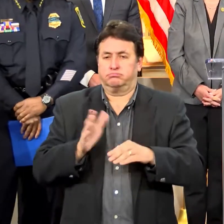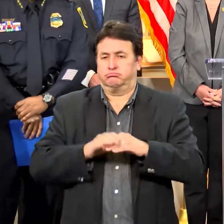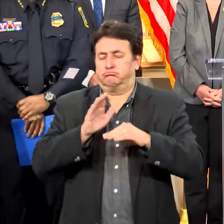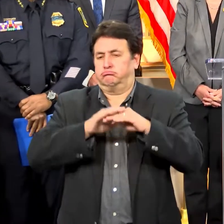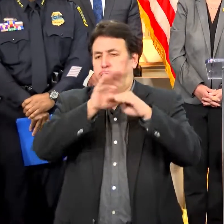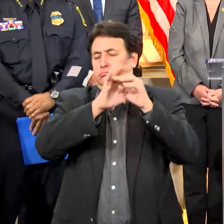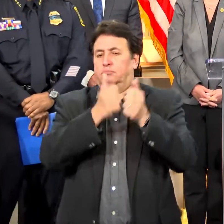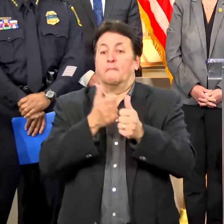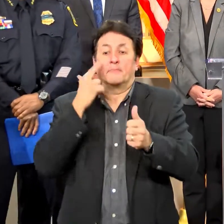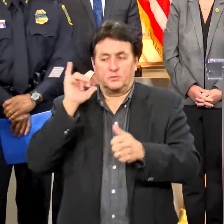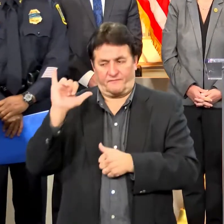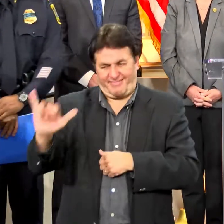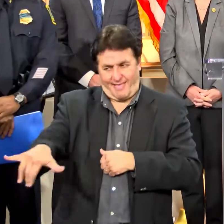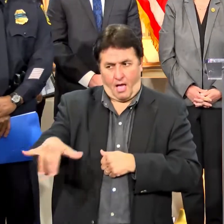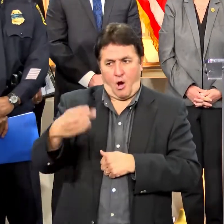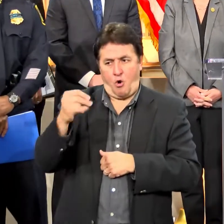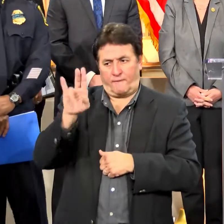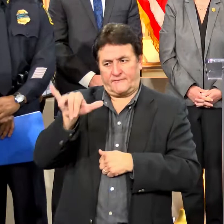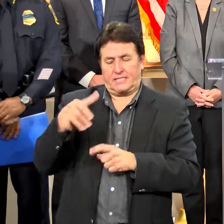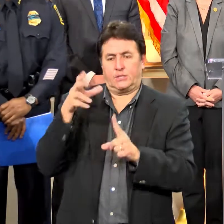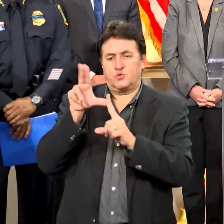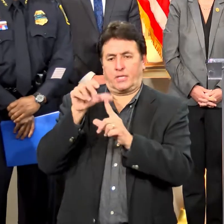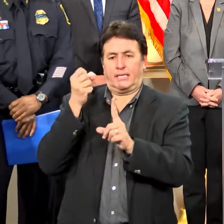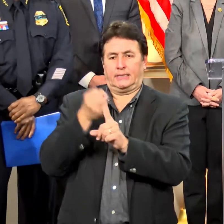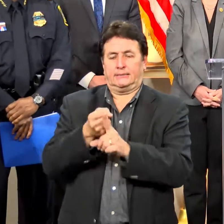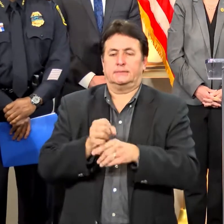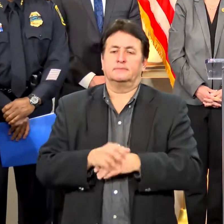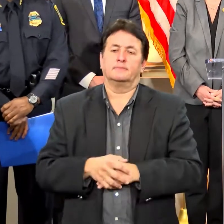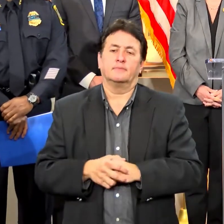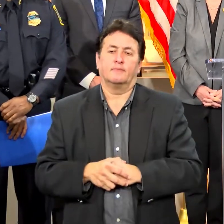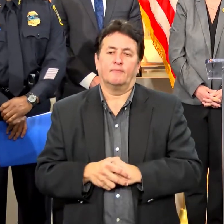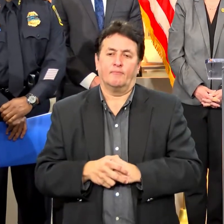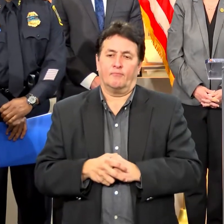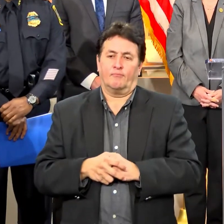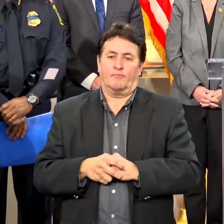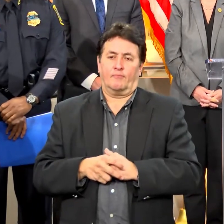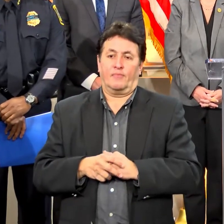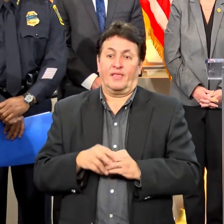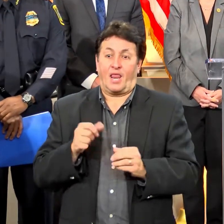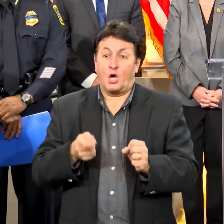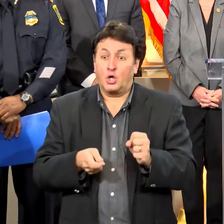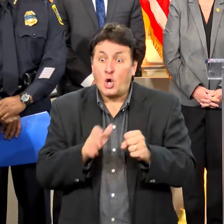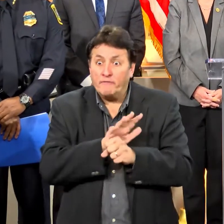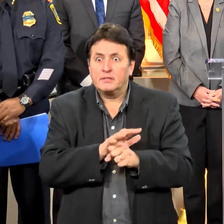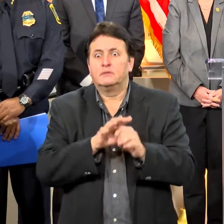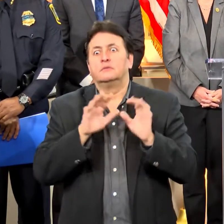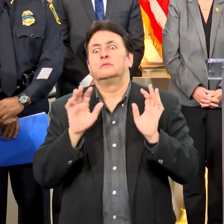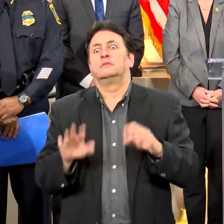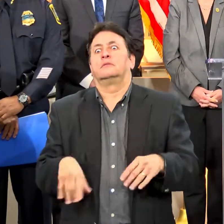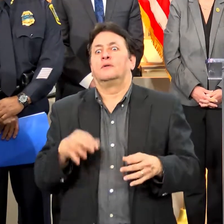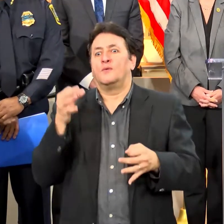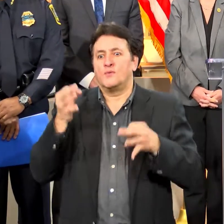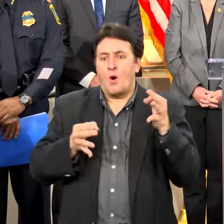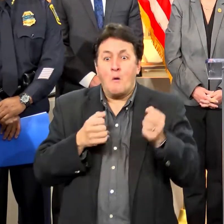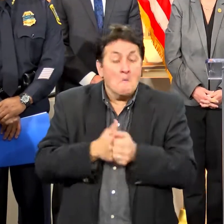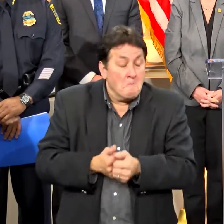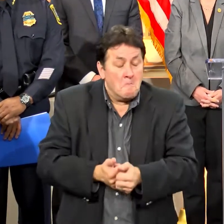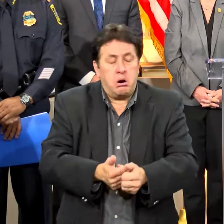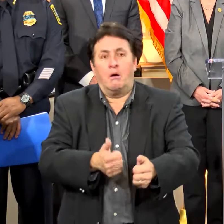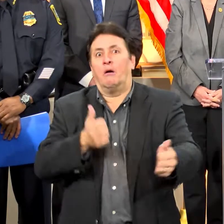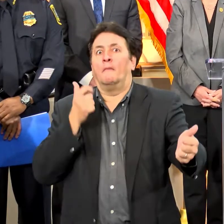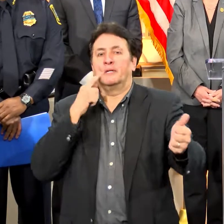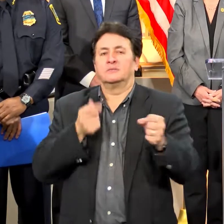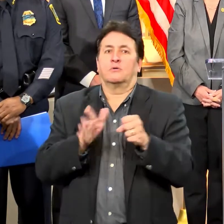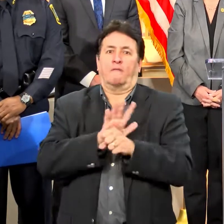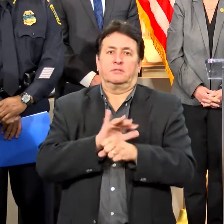unfortunate situation, coupled with the global pandemic that followed, has created a criminal court backlog. The city of Houston